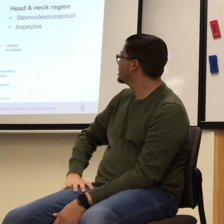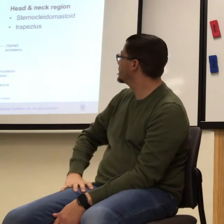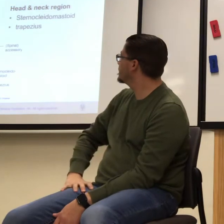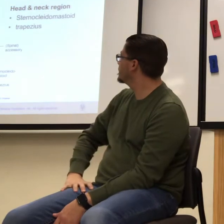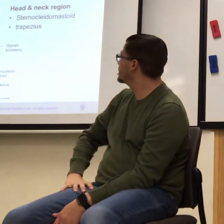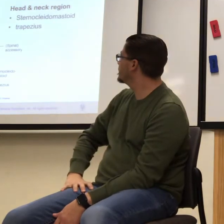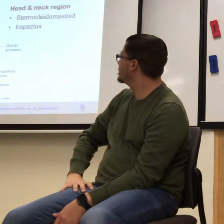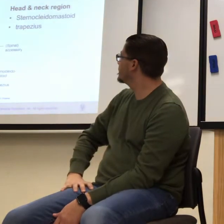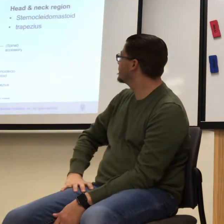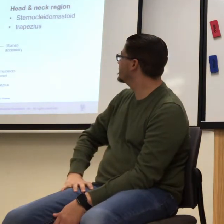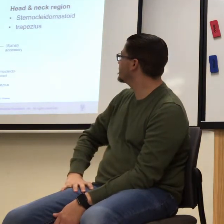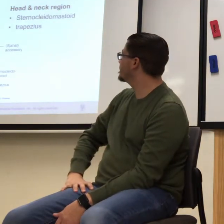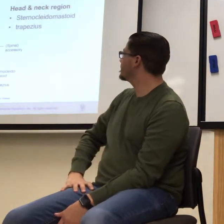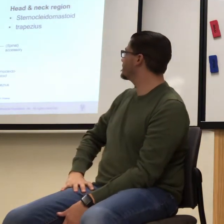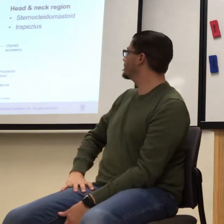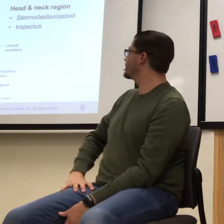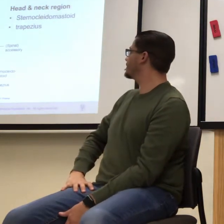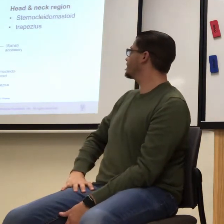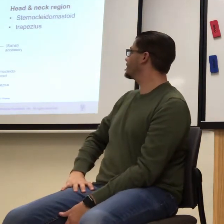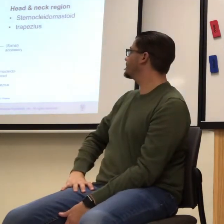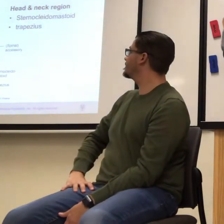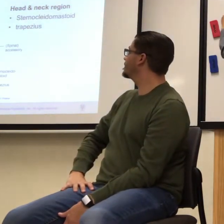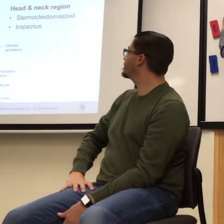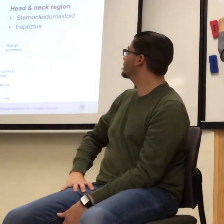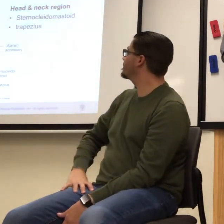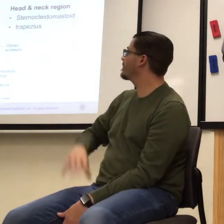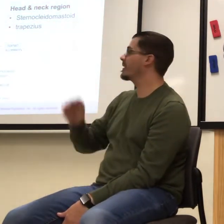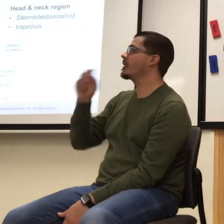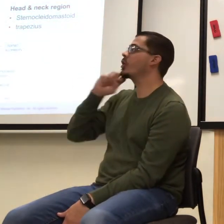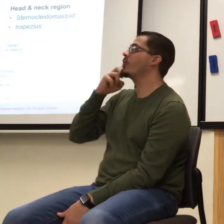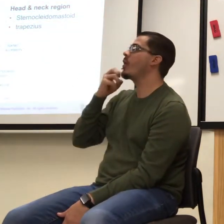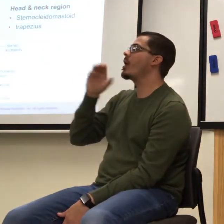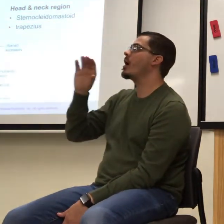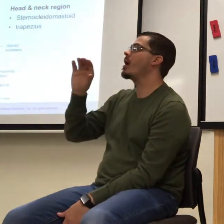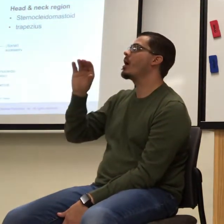And the nerve is cranial nerve 11.